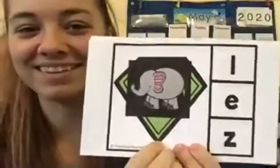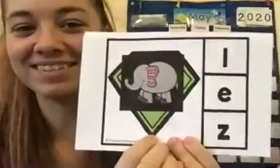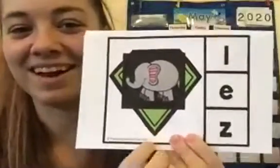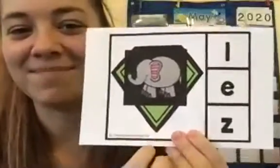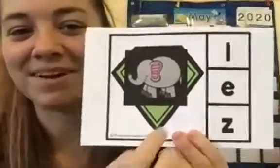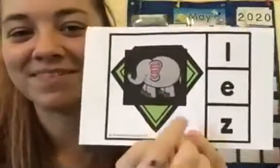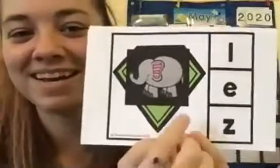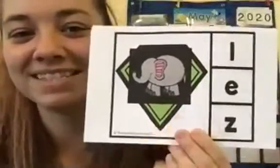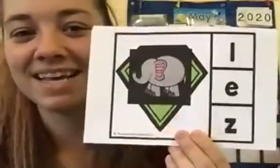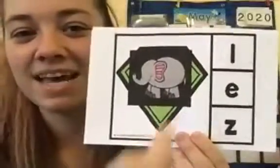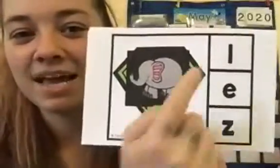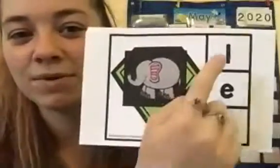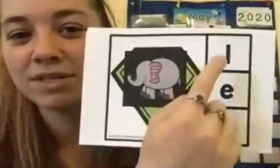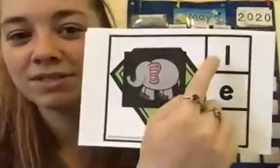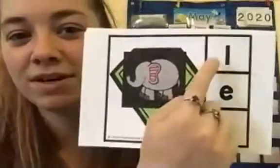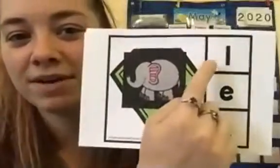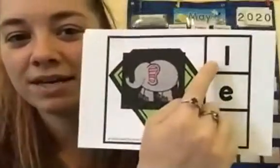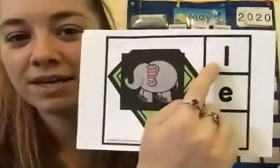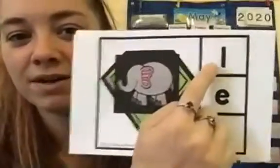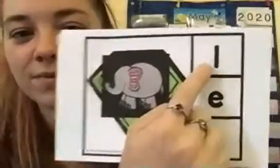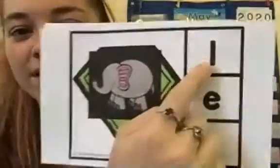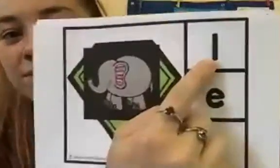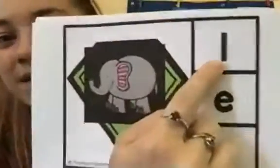my friends. And we're going to start right here. What letter do we have here?